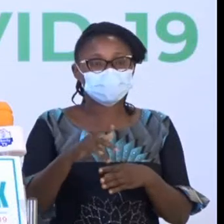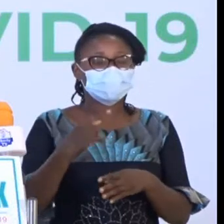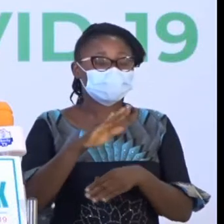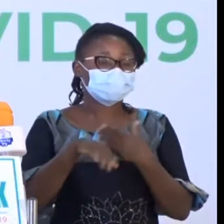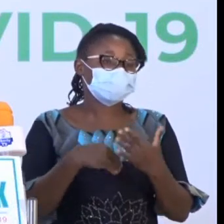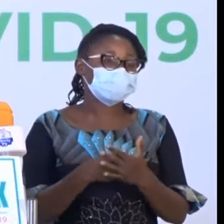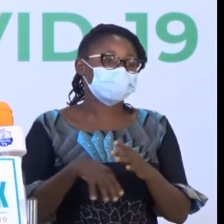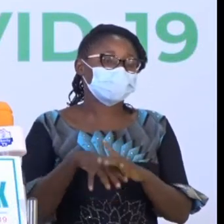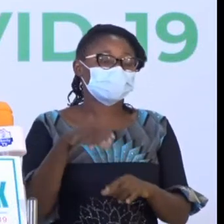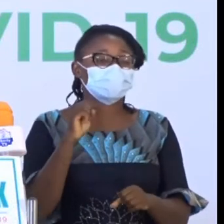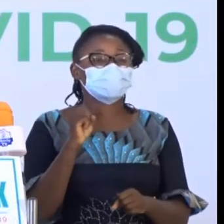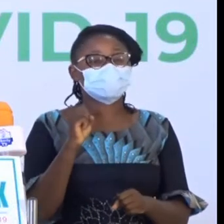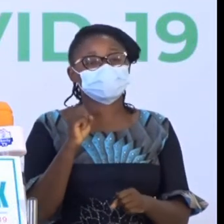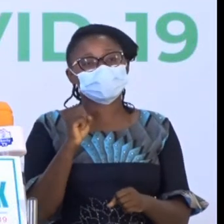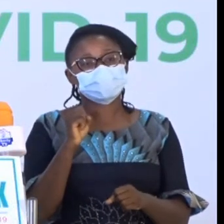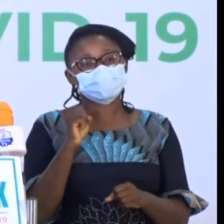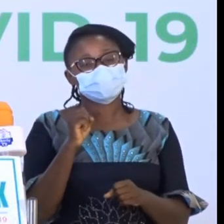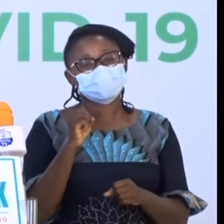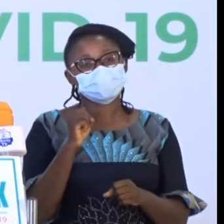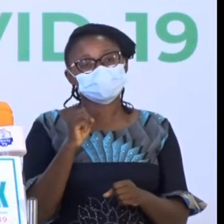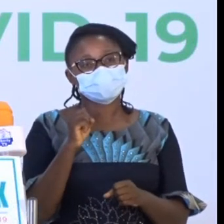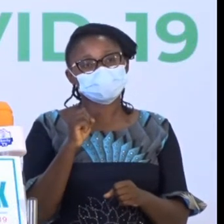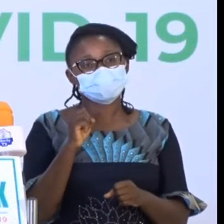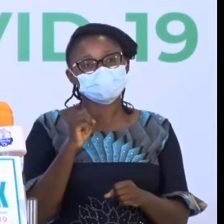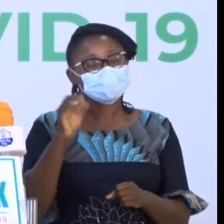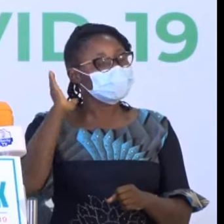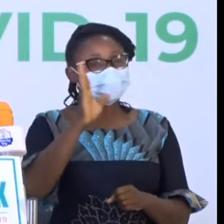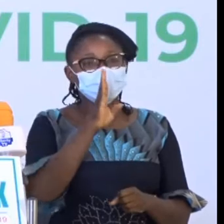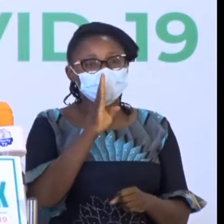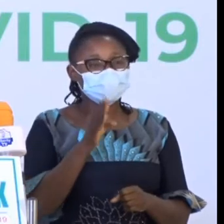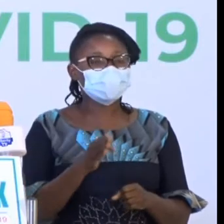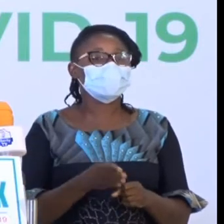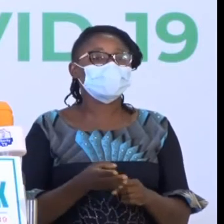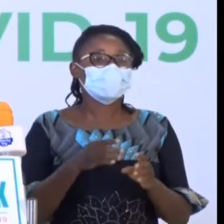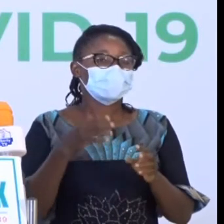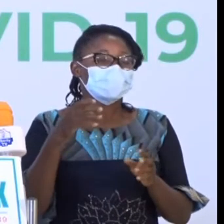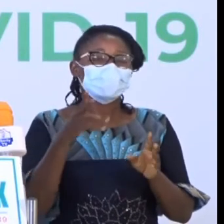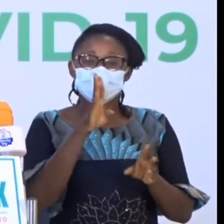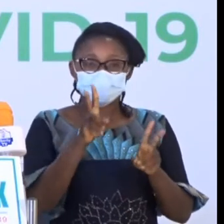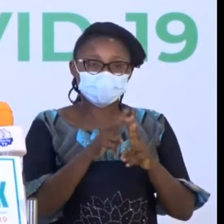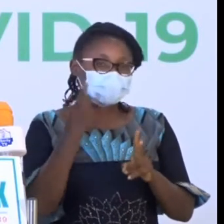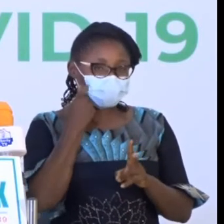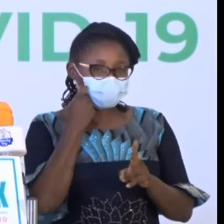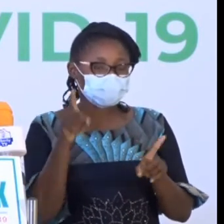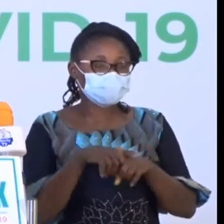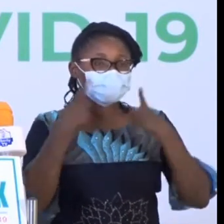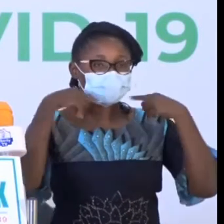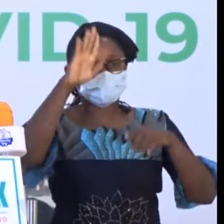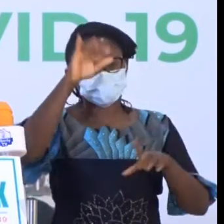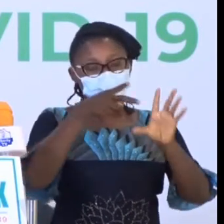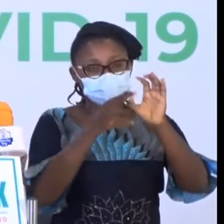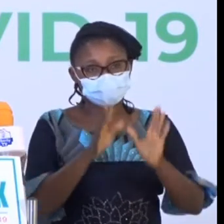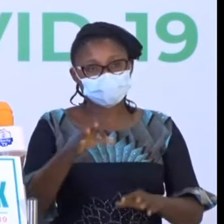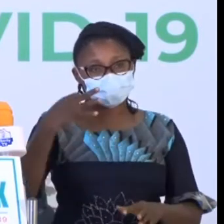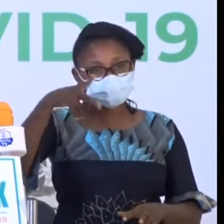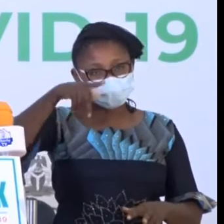The Minister of State for Health, Senator Olorunnimbe Mamora, has expressed fear of possible surge in coronavirus infections following the resumptions